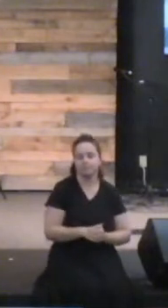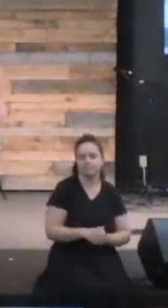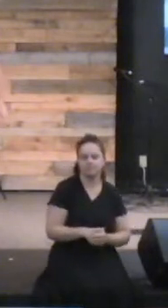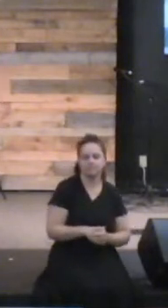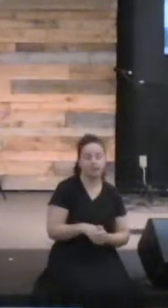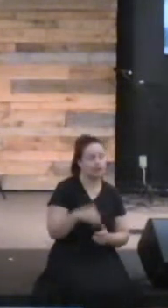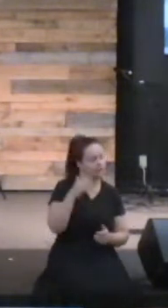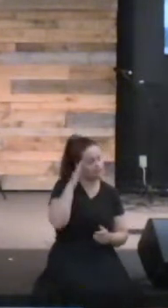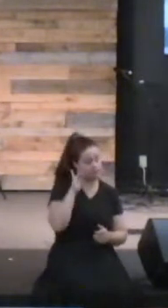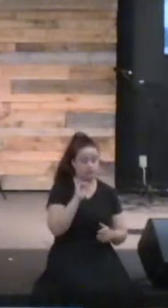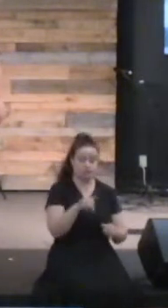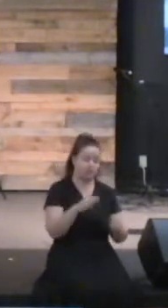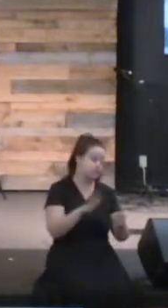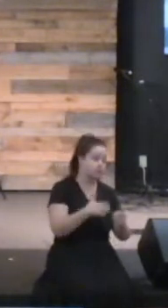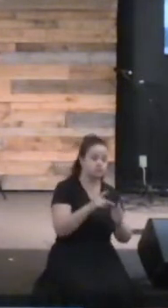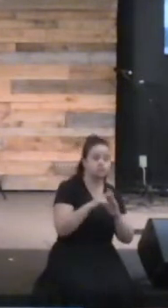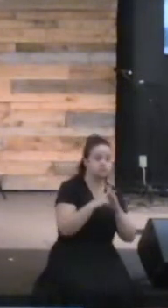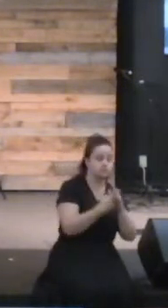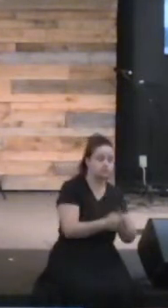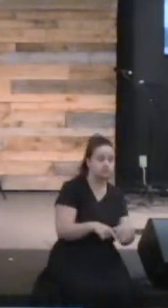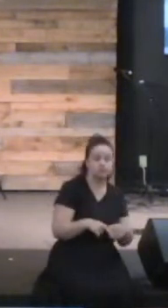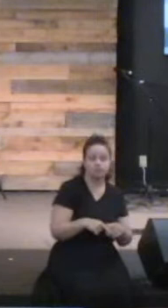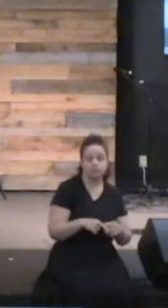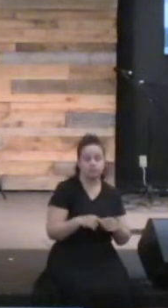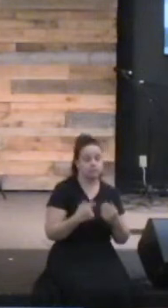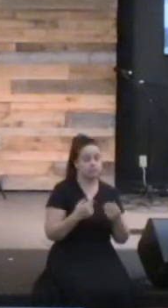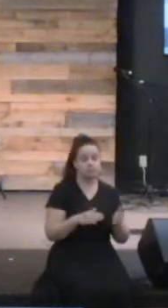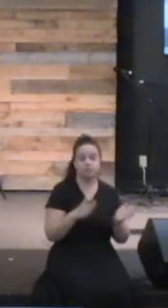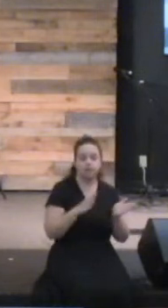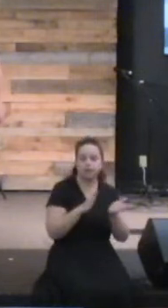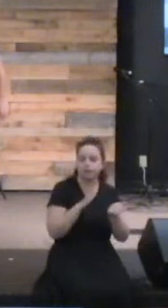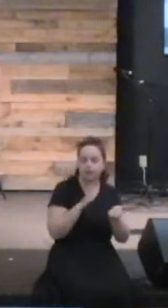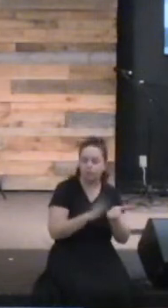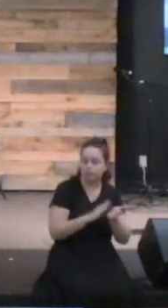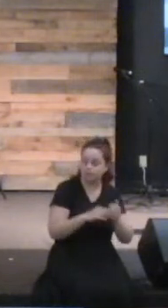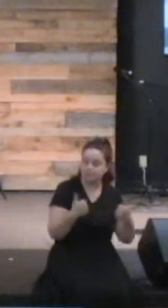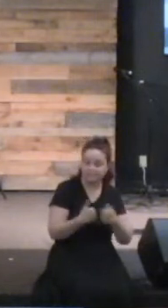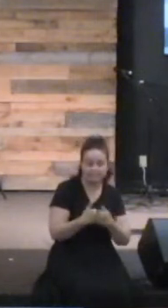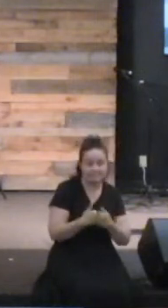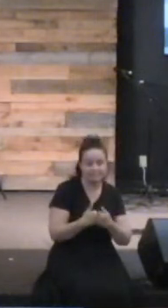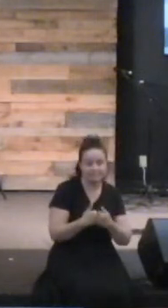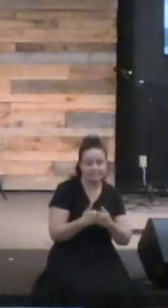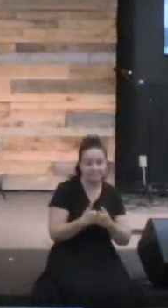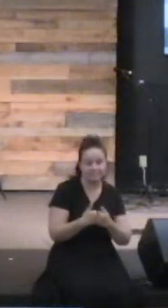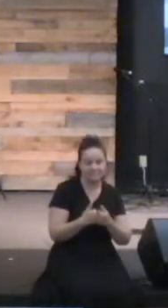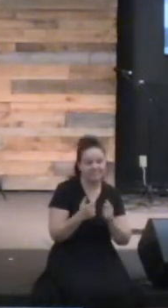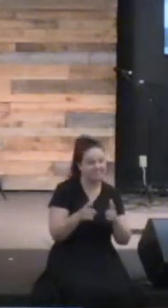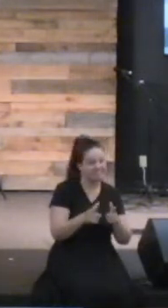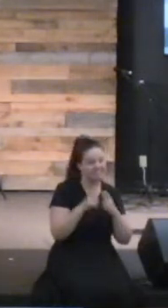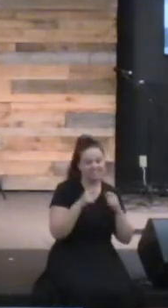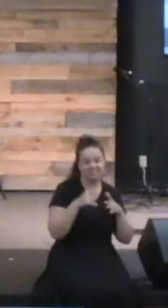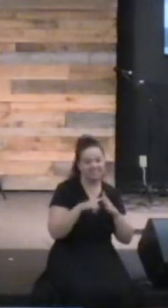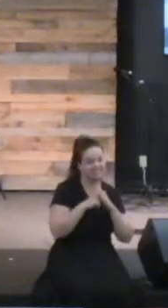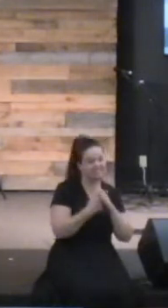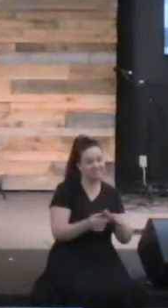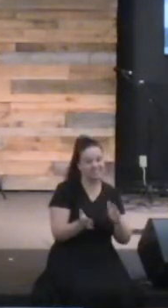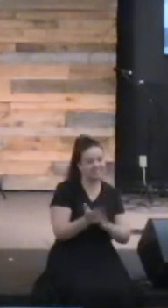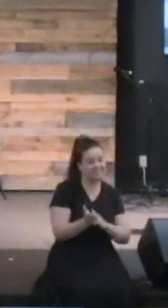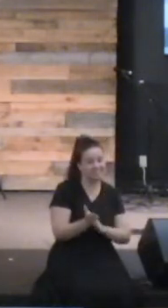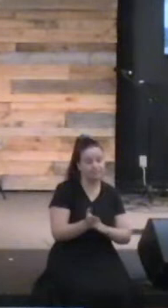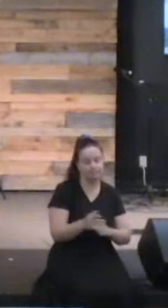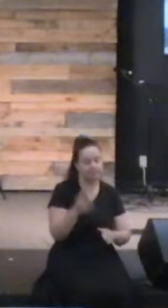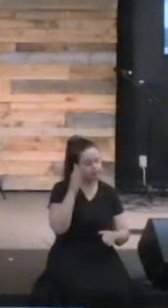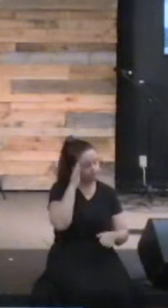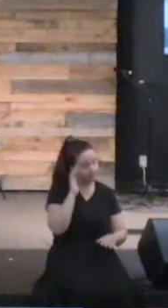knew when that song Started we're gonna be in for a rhythmic challenge right there I just as soon as we started clapping I was like yeah